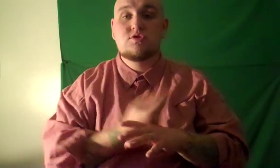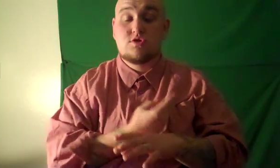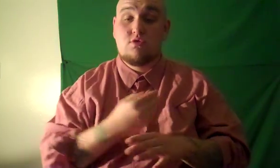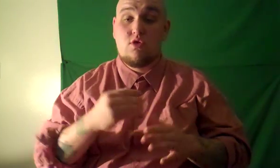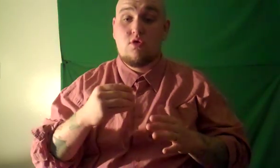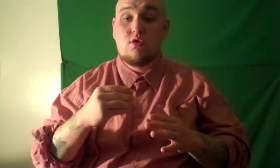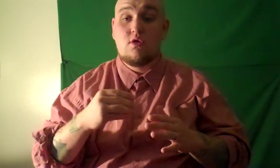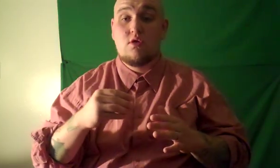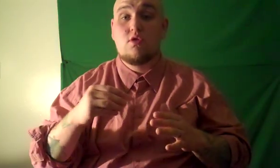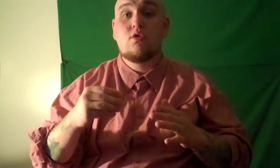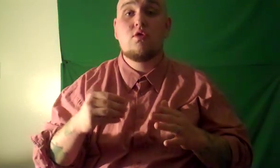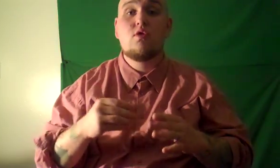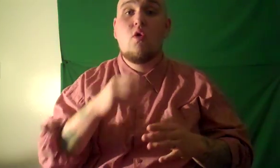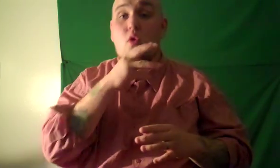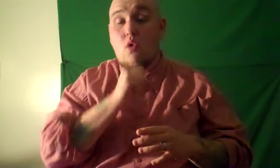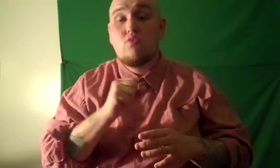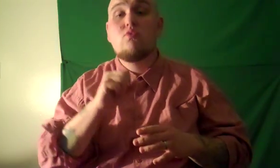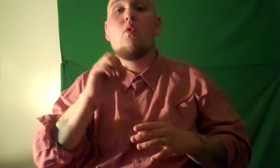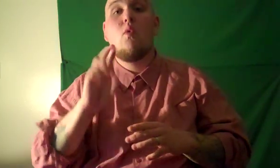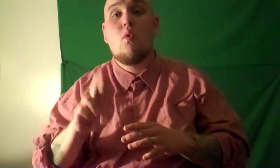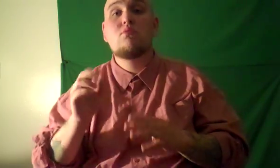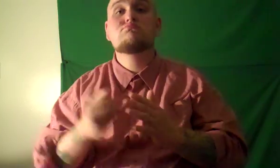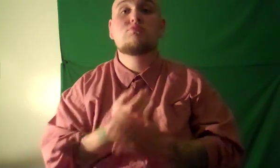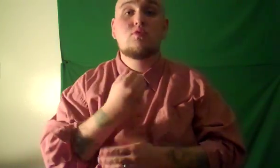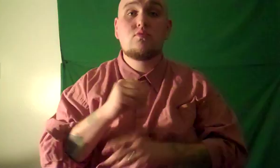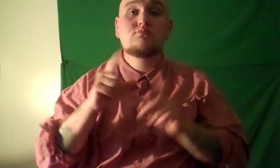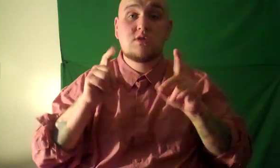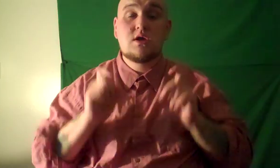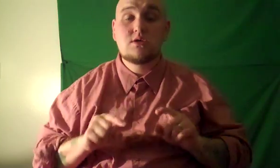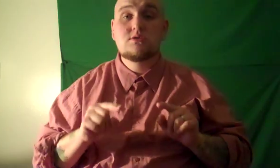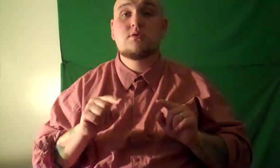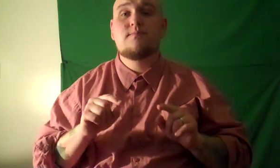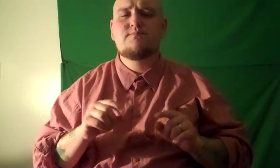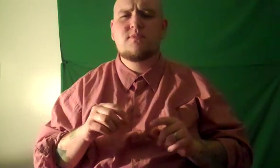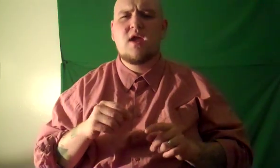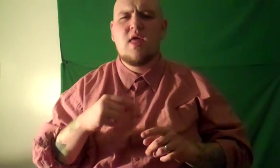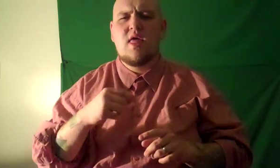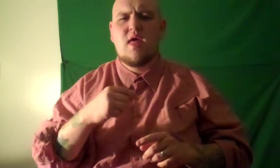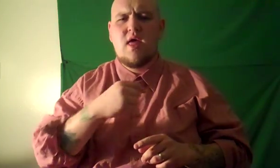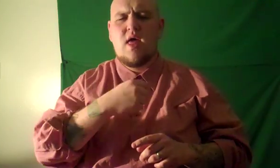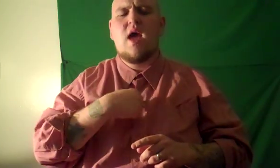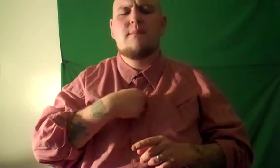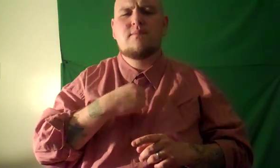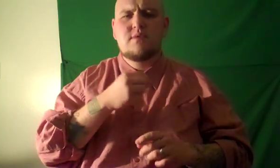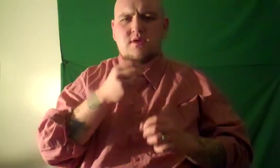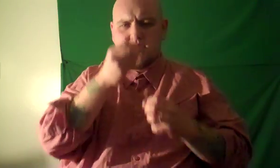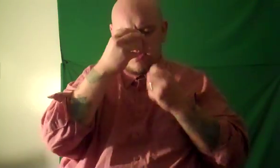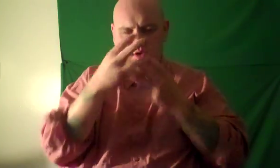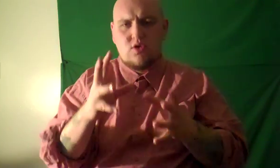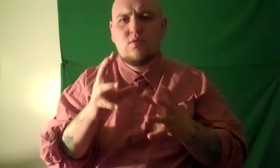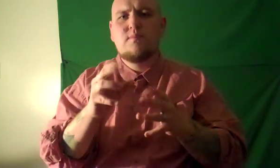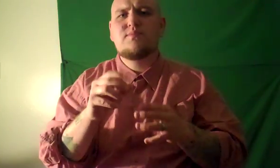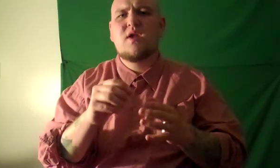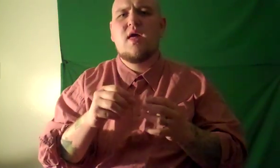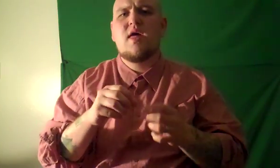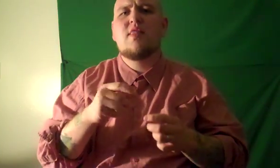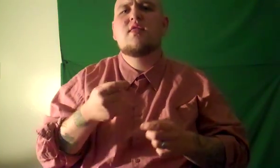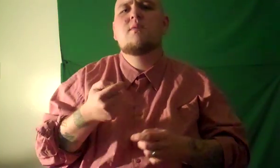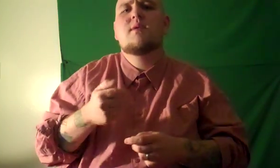test. So let me tell you a little bit about the NIC test. Some important things that you'll need to know. There are